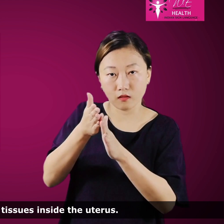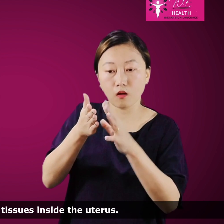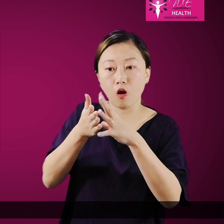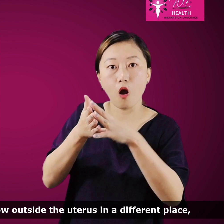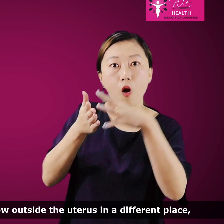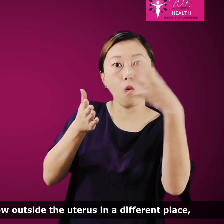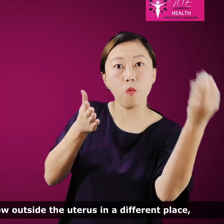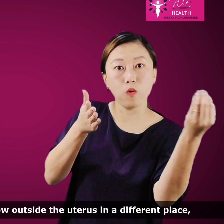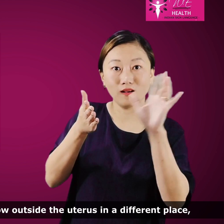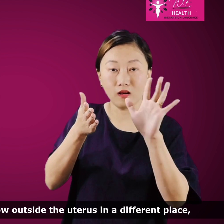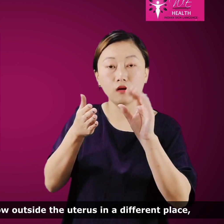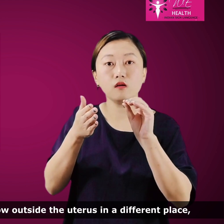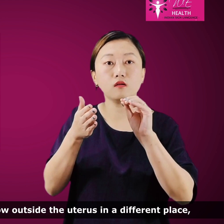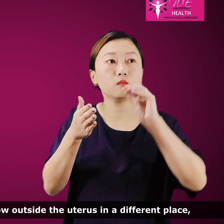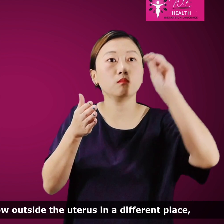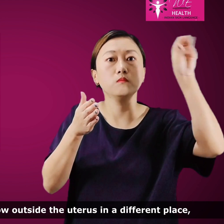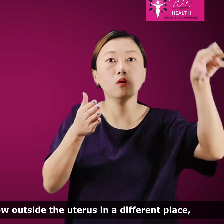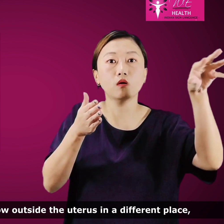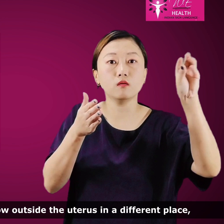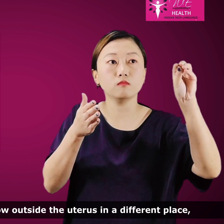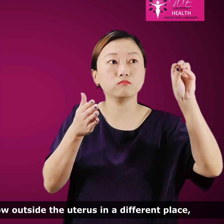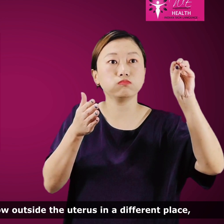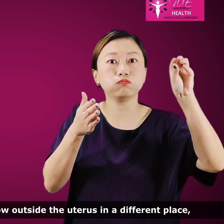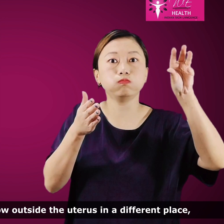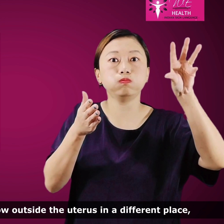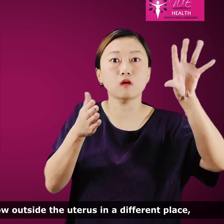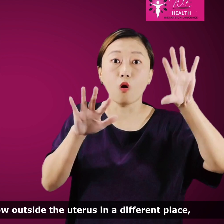When the same tissues grow outside the uterus in a different place.